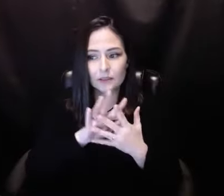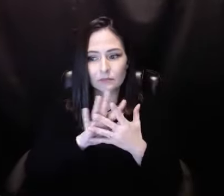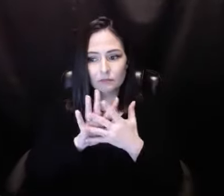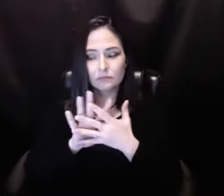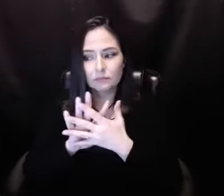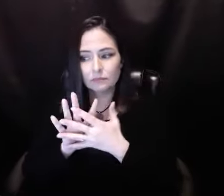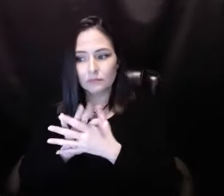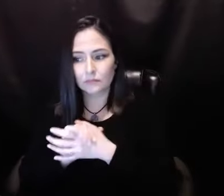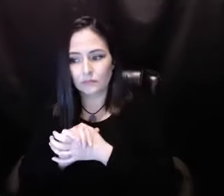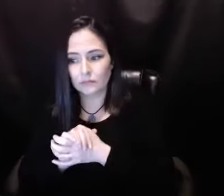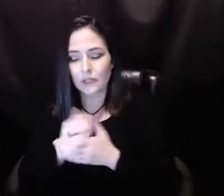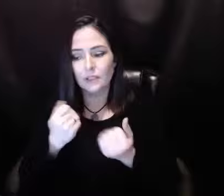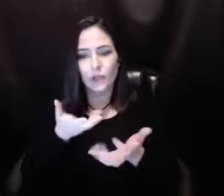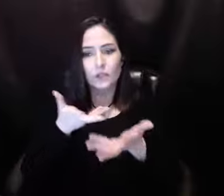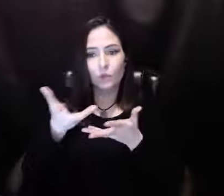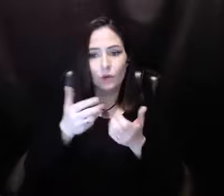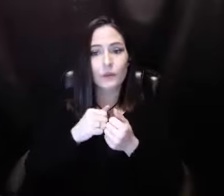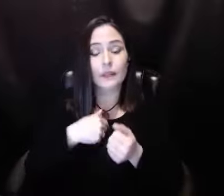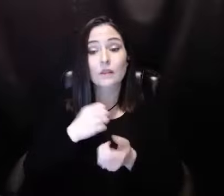they the